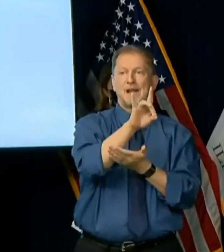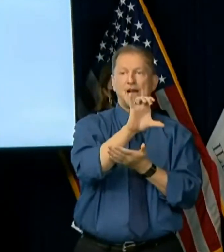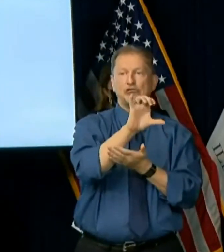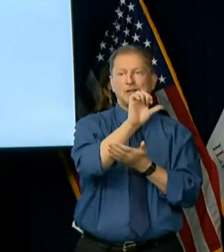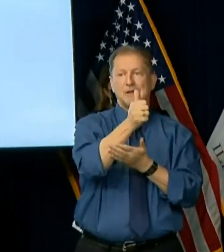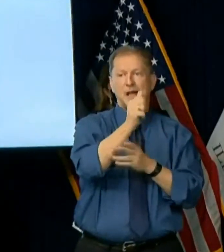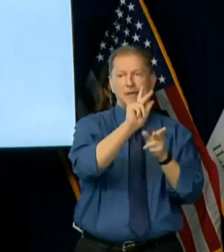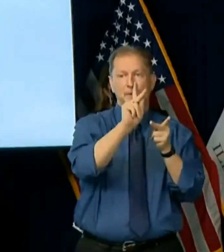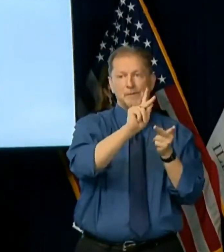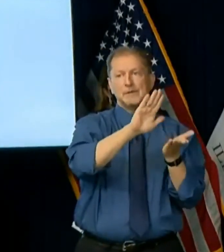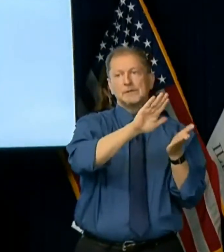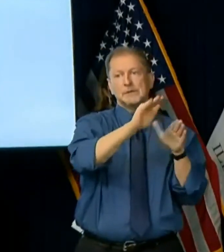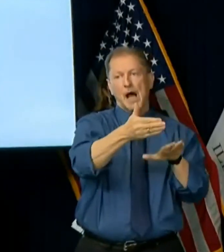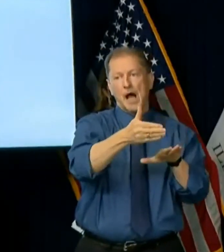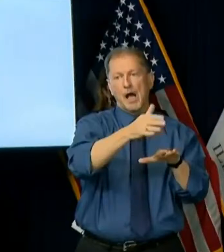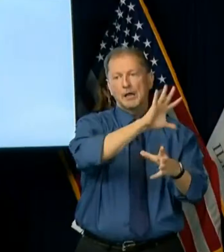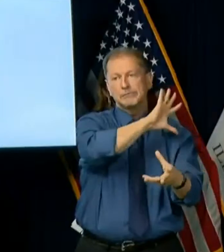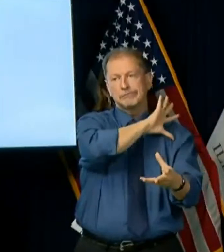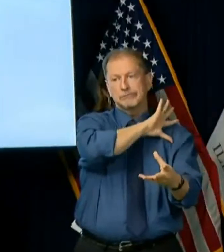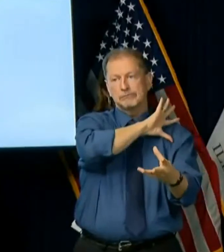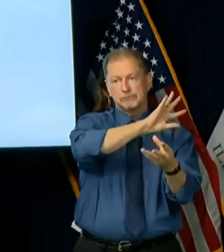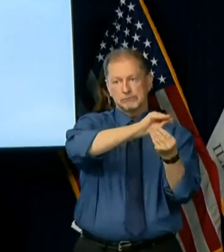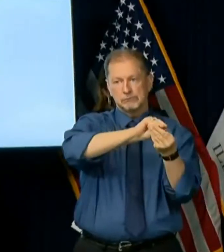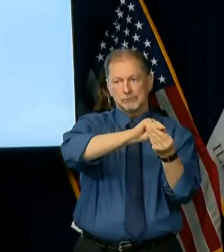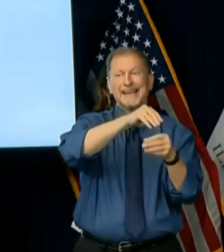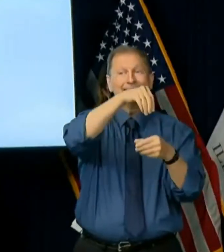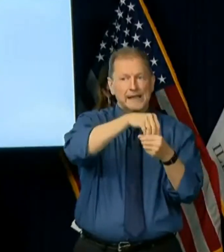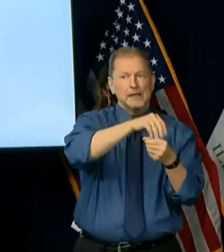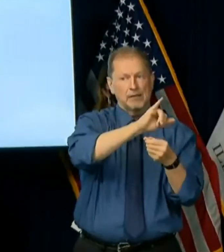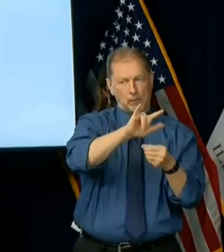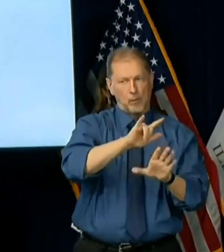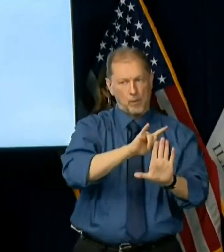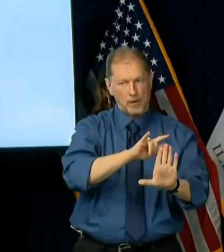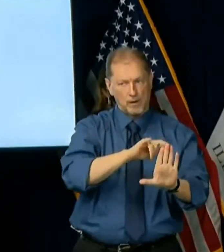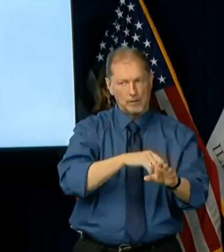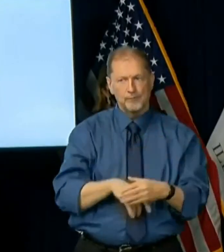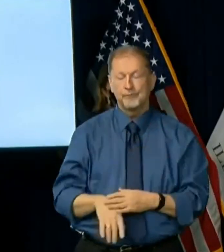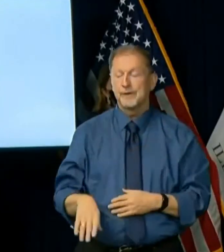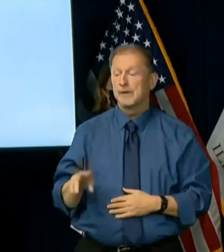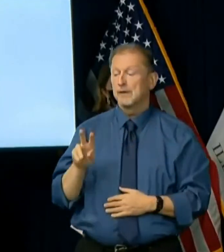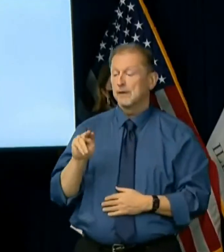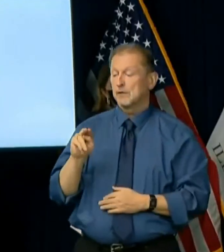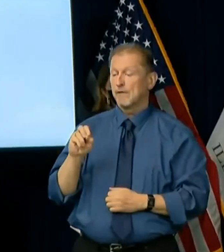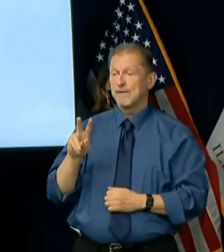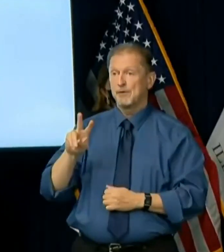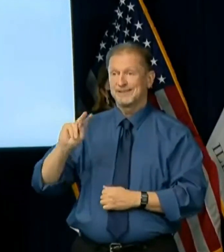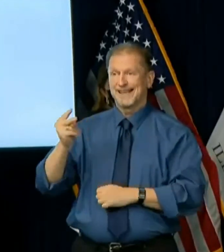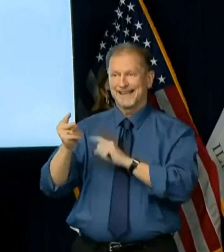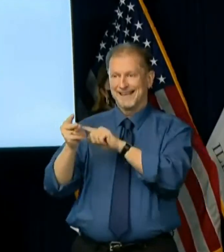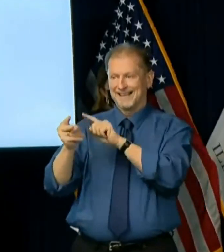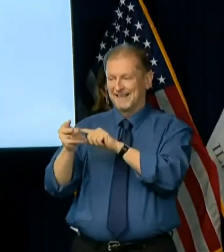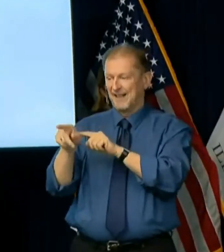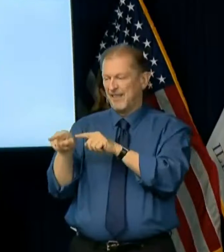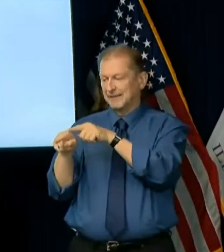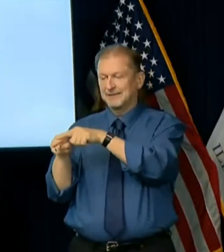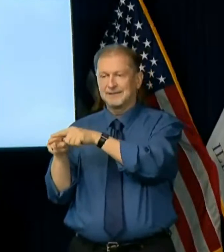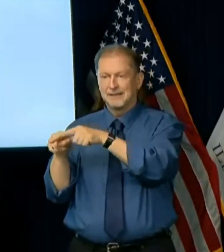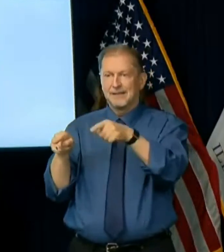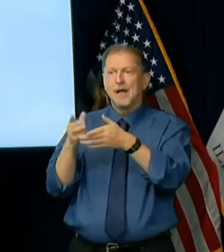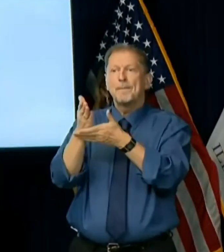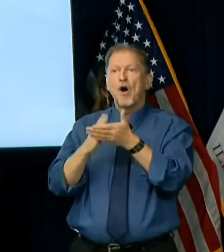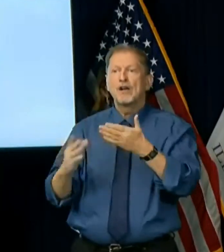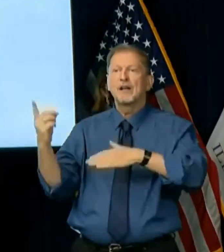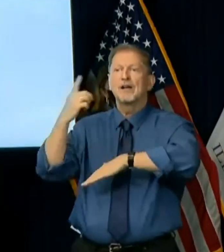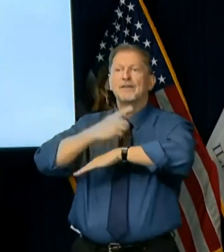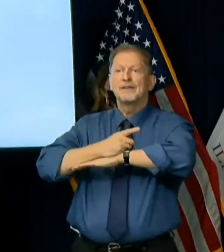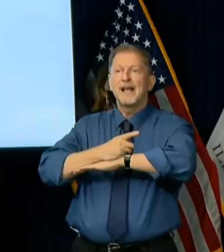9,810 total deaths. November 2nd marks the end of the Mexican holiday Dia de Muertos, or Day